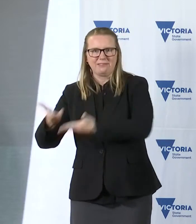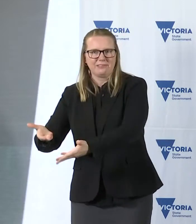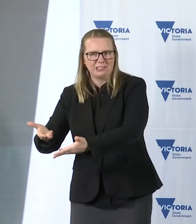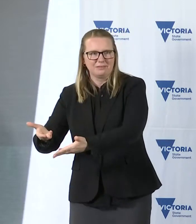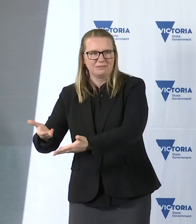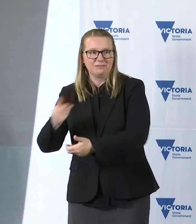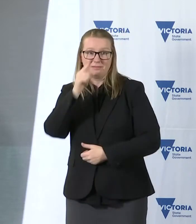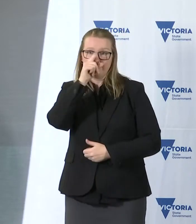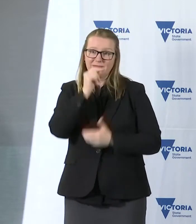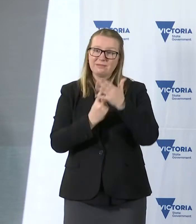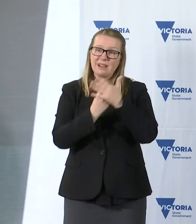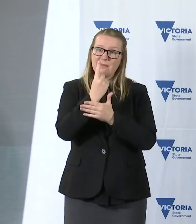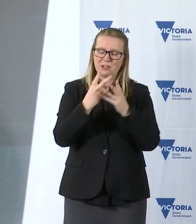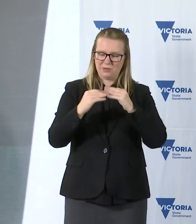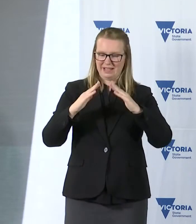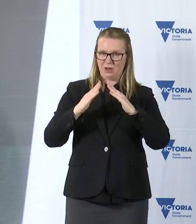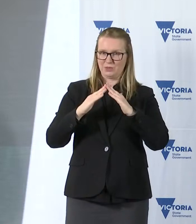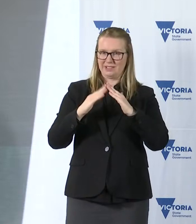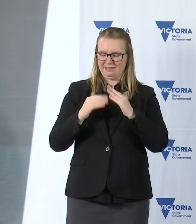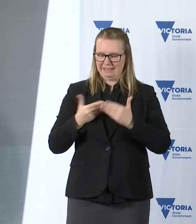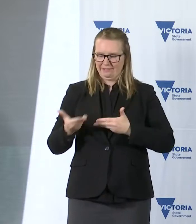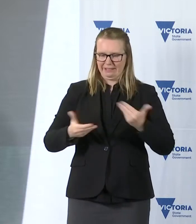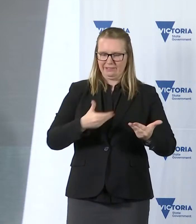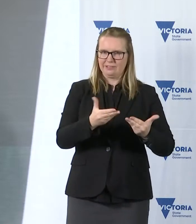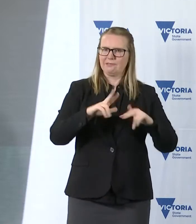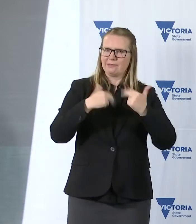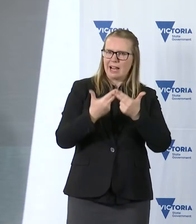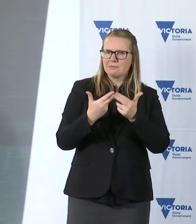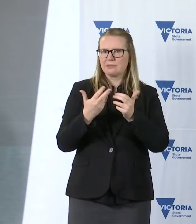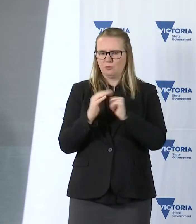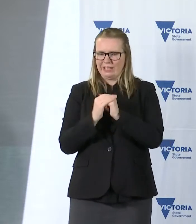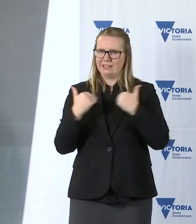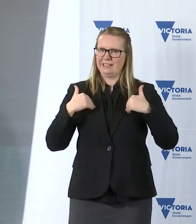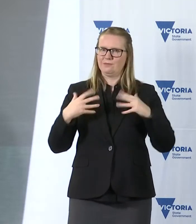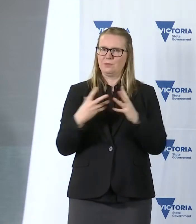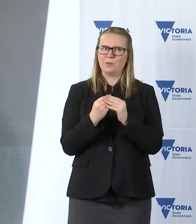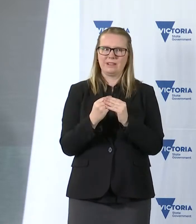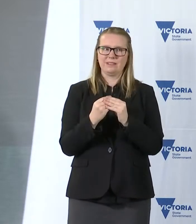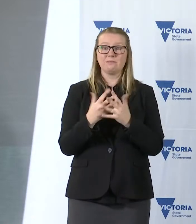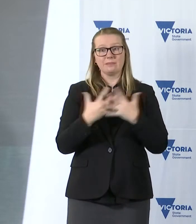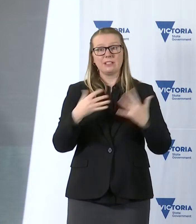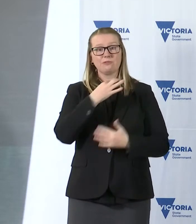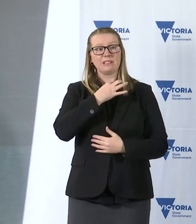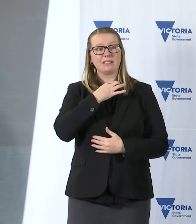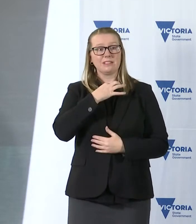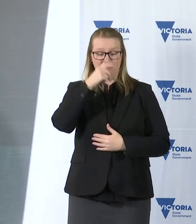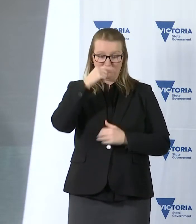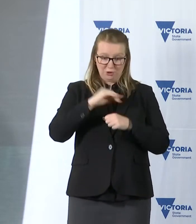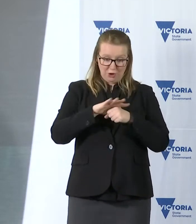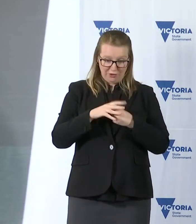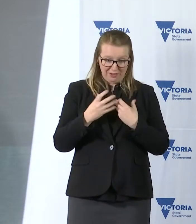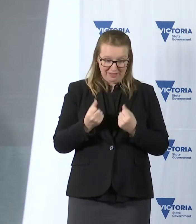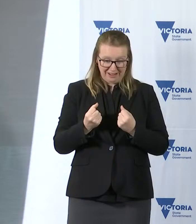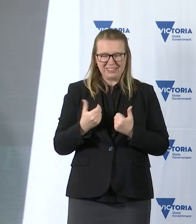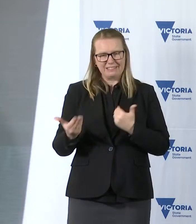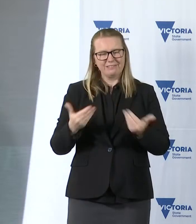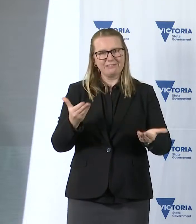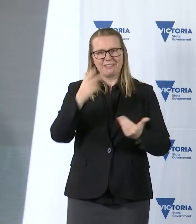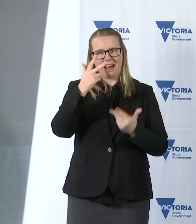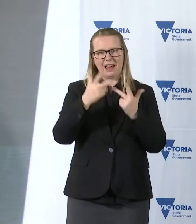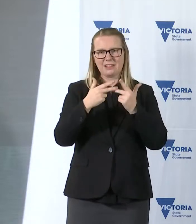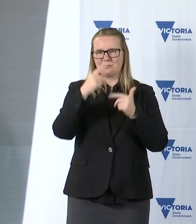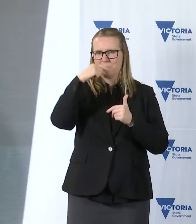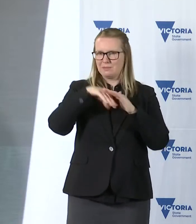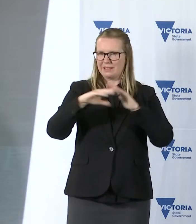quarantine with their household members. It's a super risk setting for those individuals who are positive to pass on to others in the house. Brett,